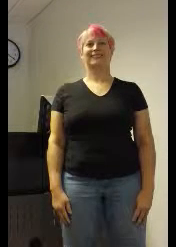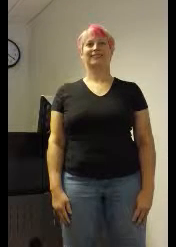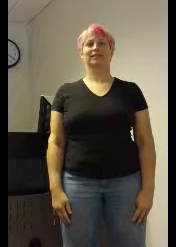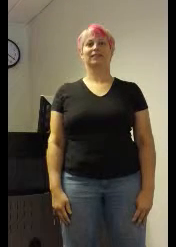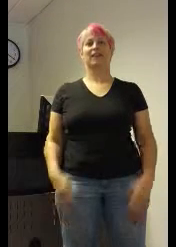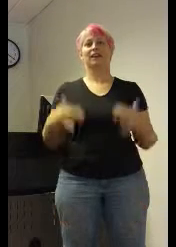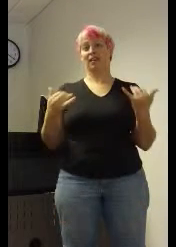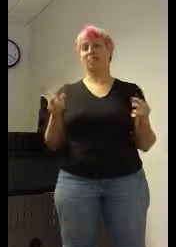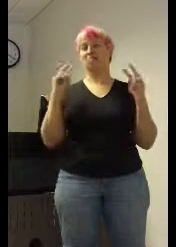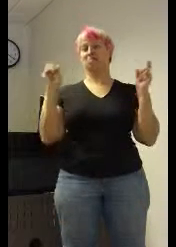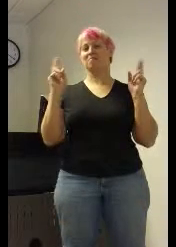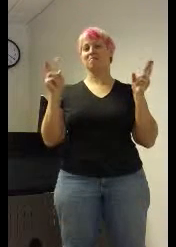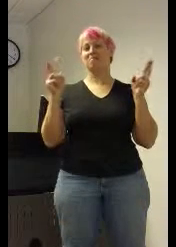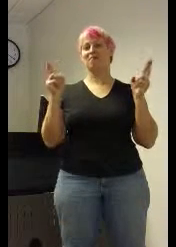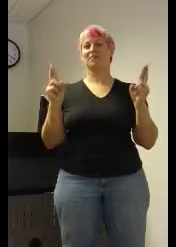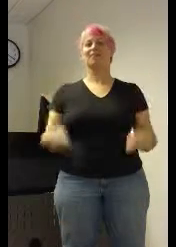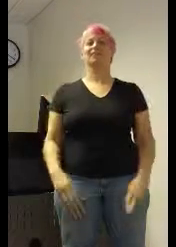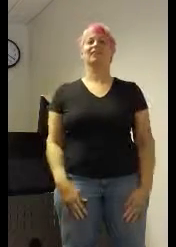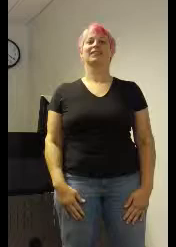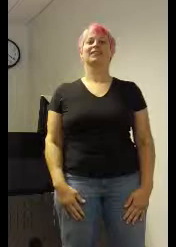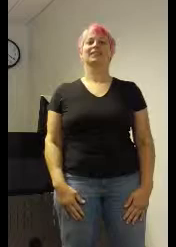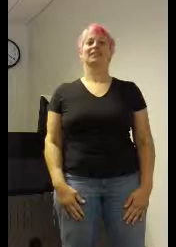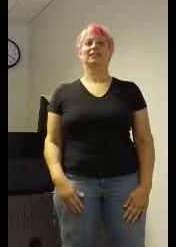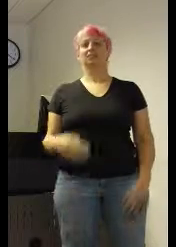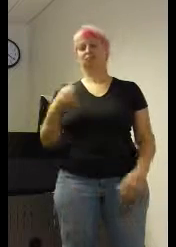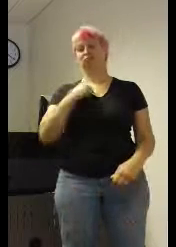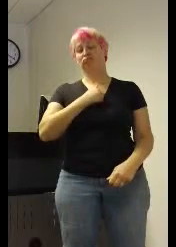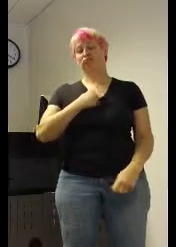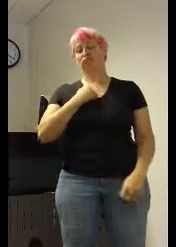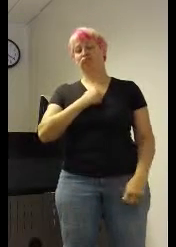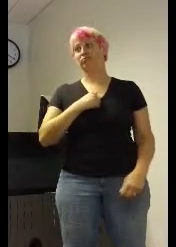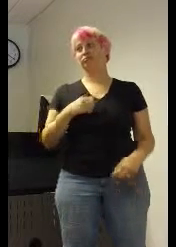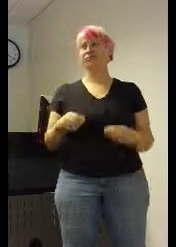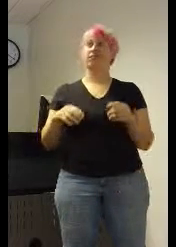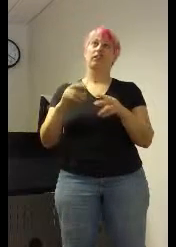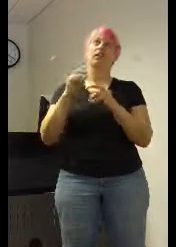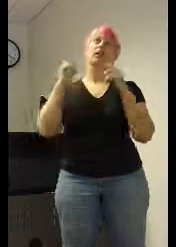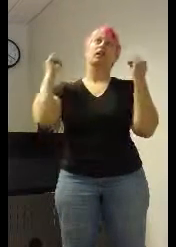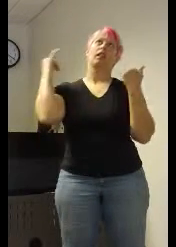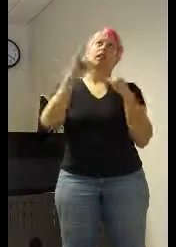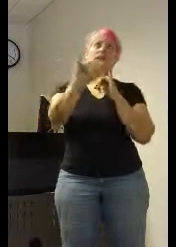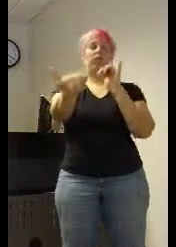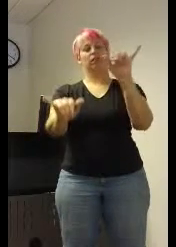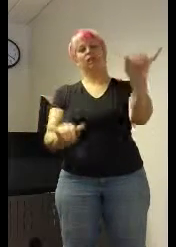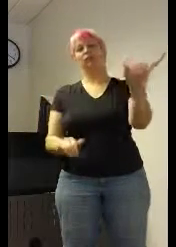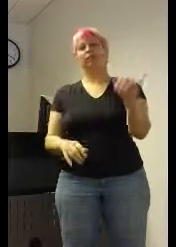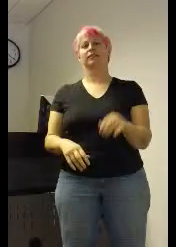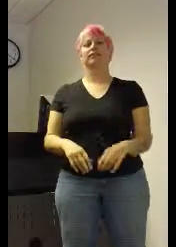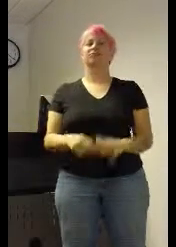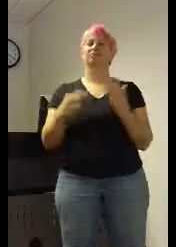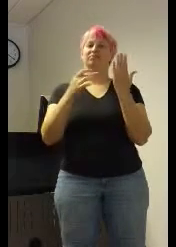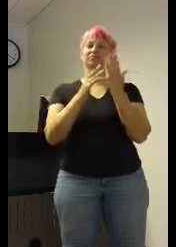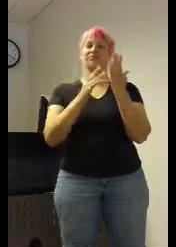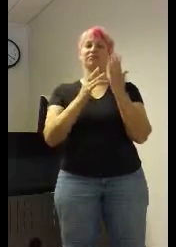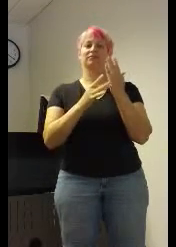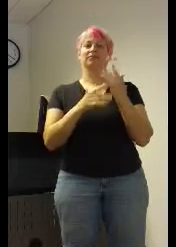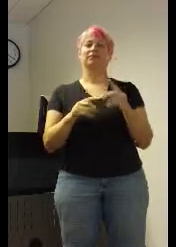Now I'm ready. Hey. I apologize for this taking forever, technological difficulties. But we didn't have to